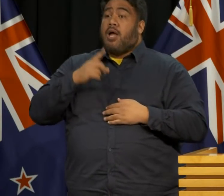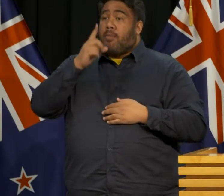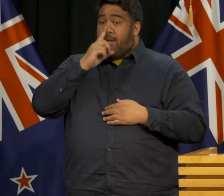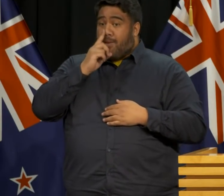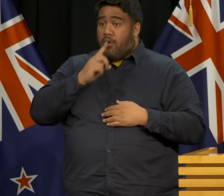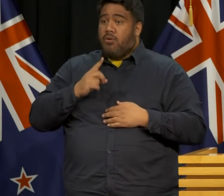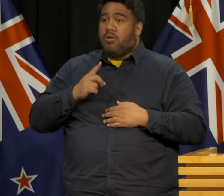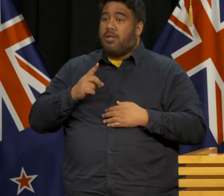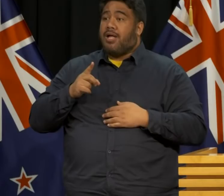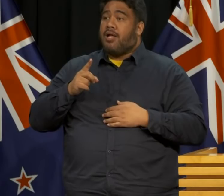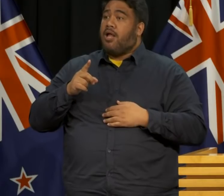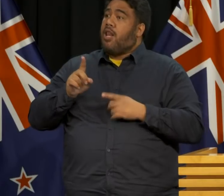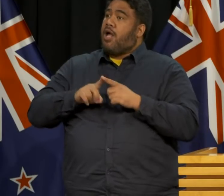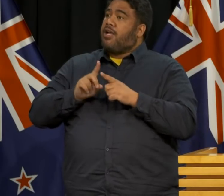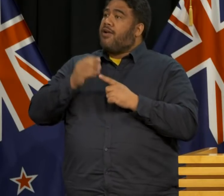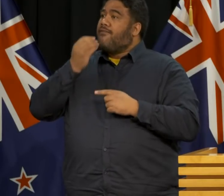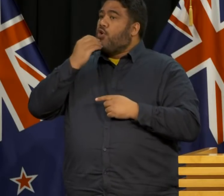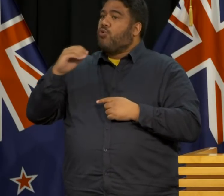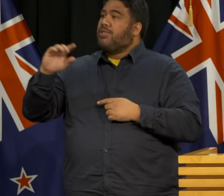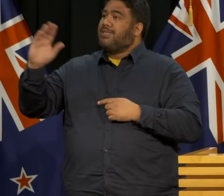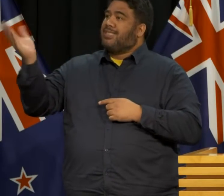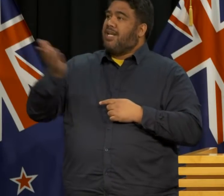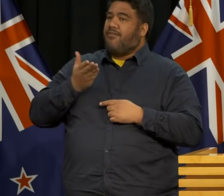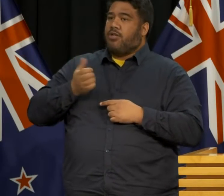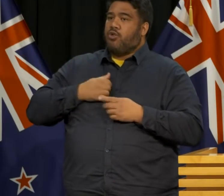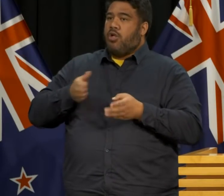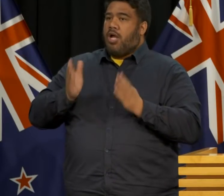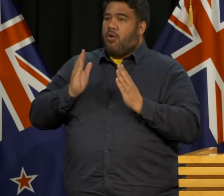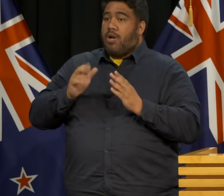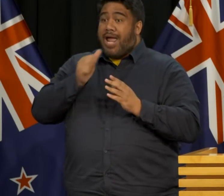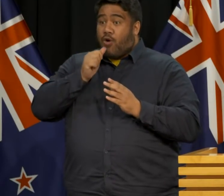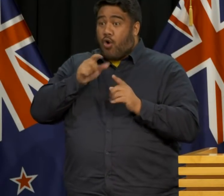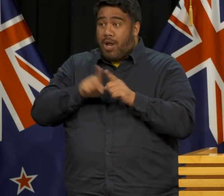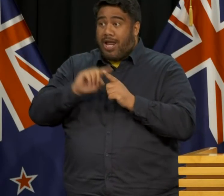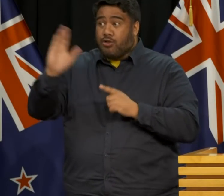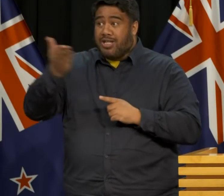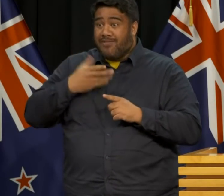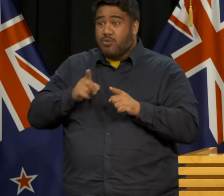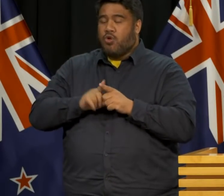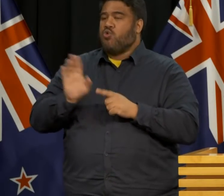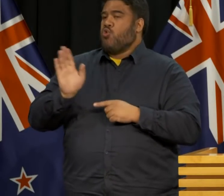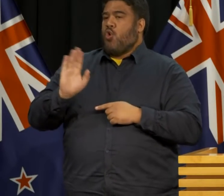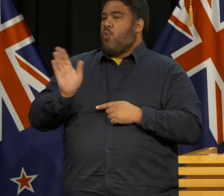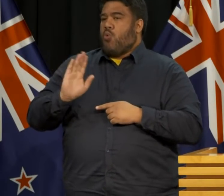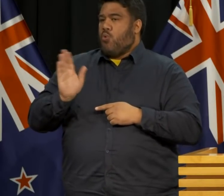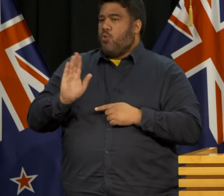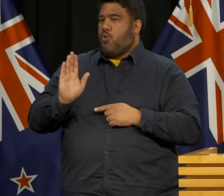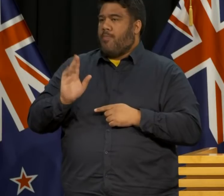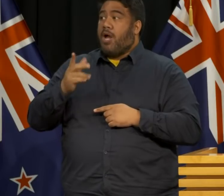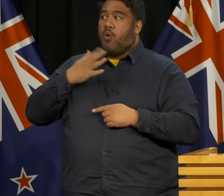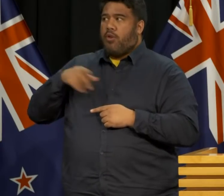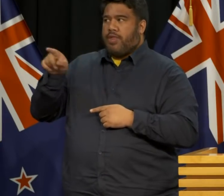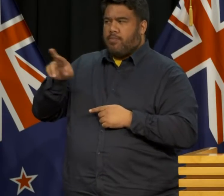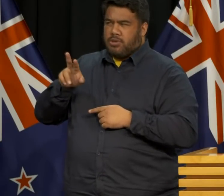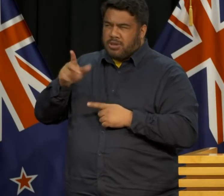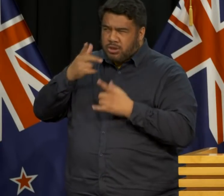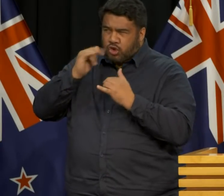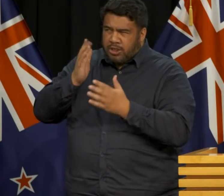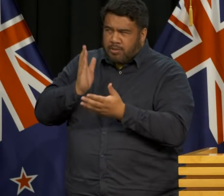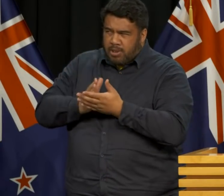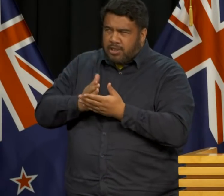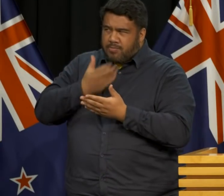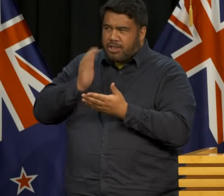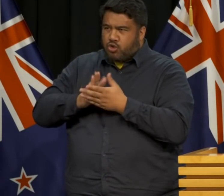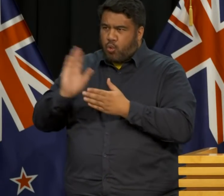in their deliveries to be having alcohol delivered to them as well. Now, I've asked for that to be double checked to make sure that that rule is